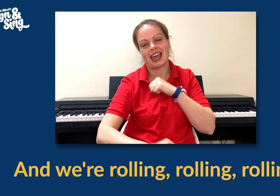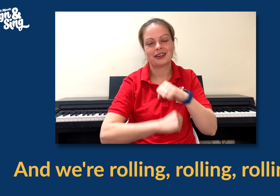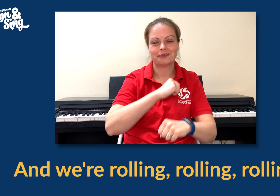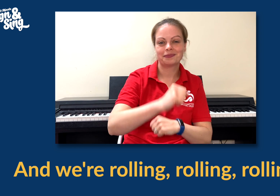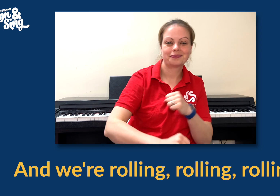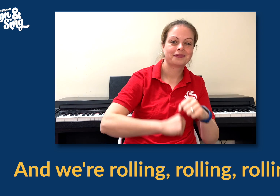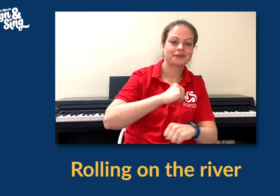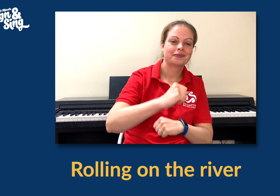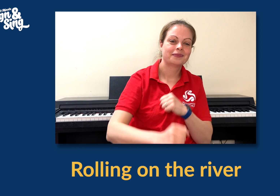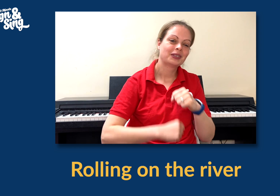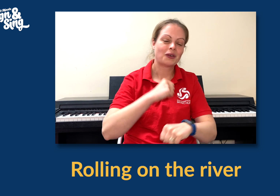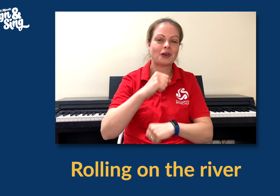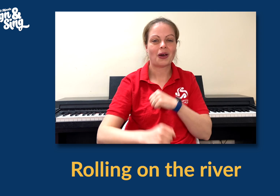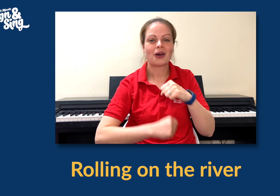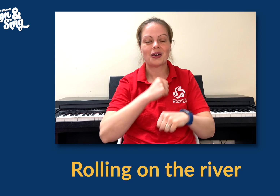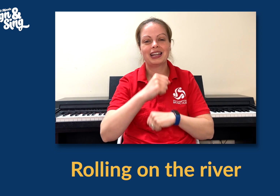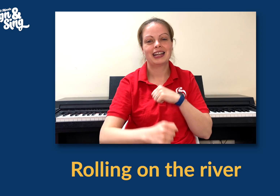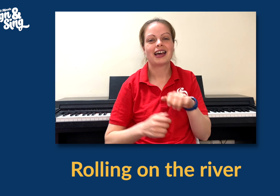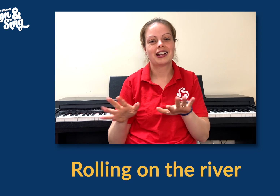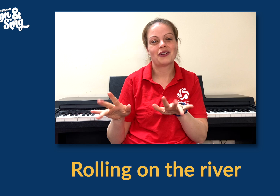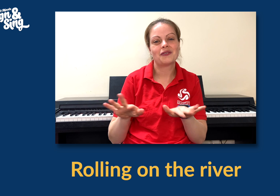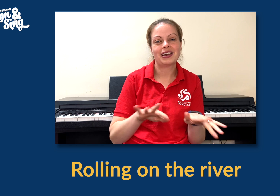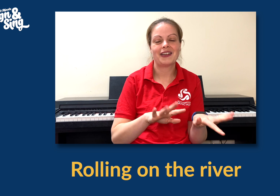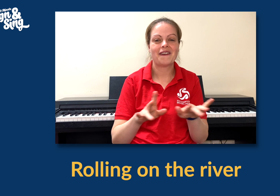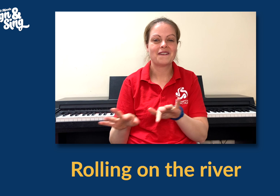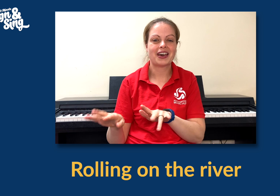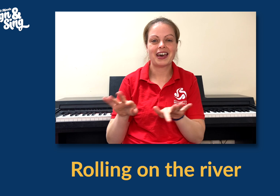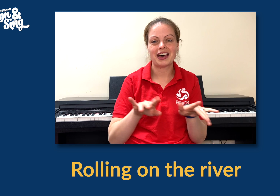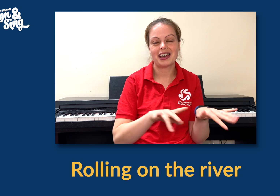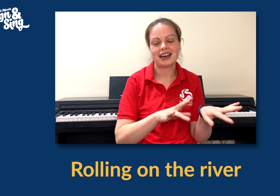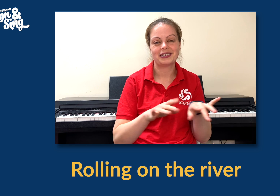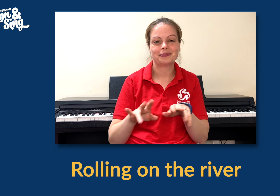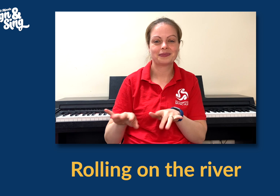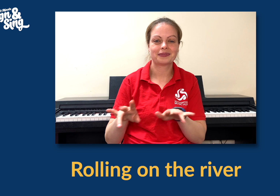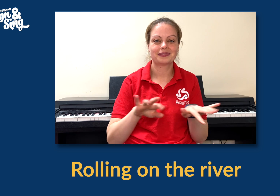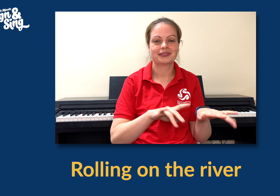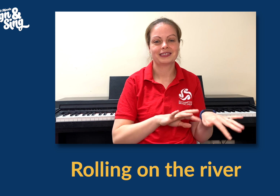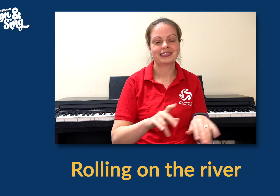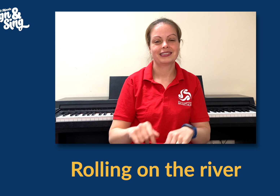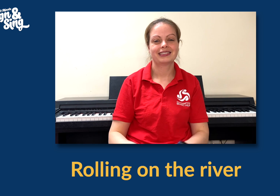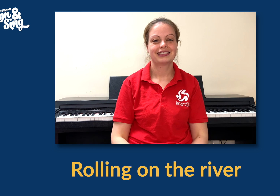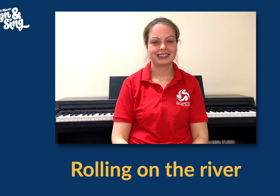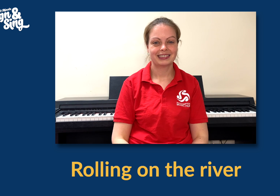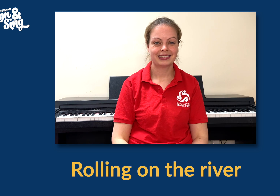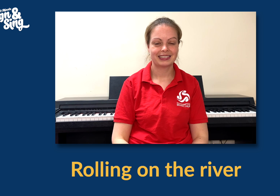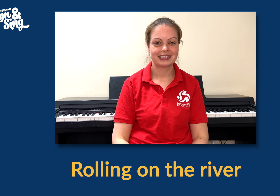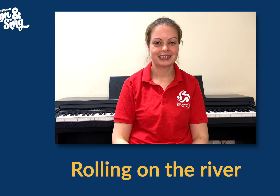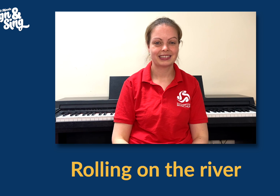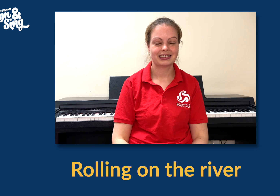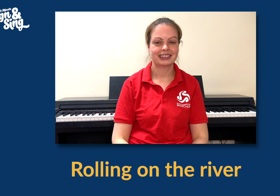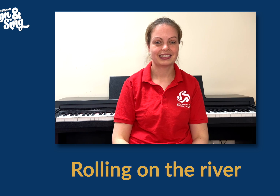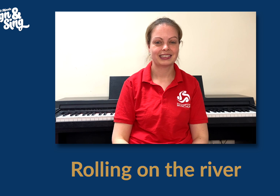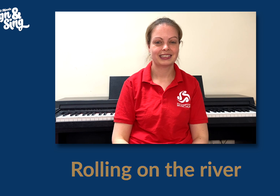rolling, yeah, rolling, rolling on the river. The river